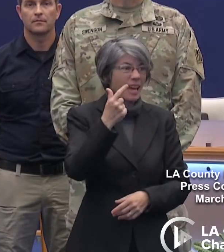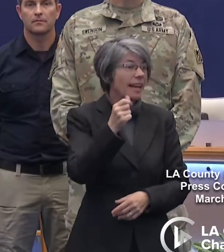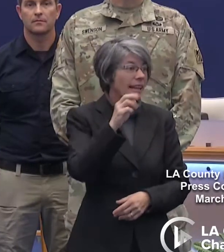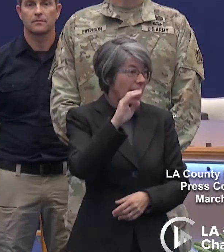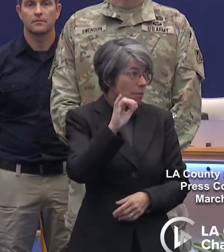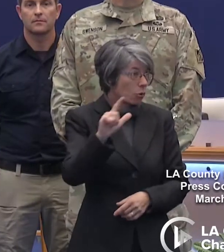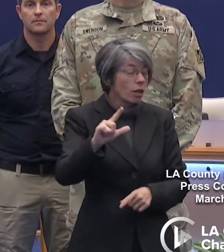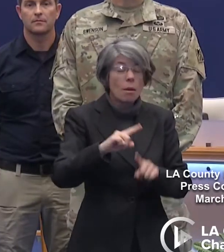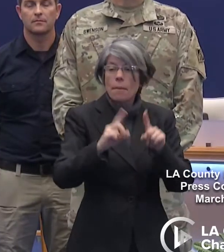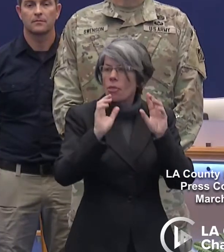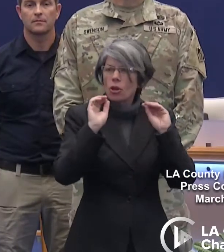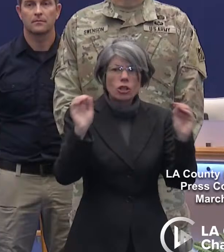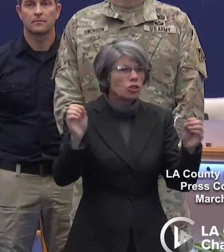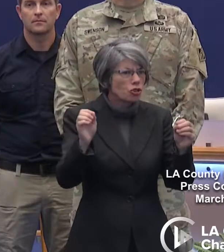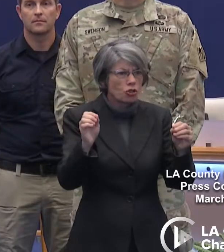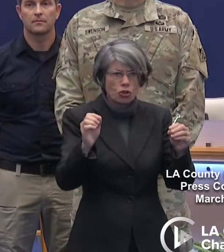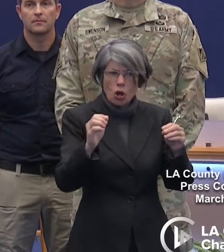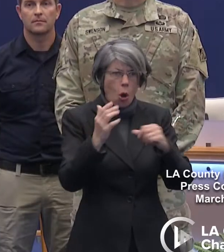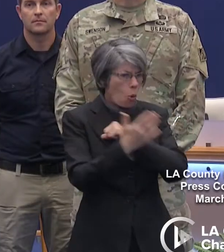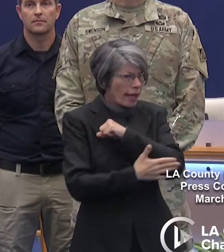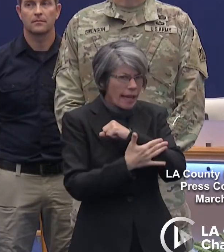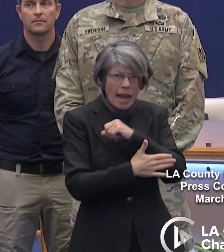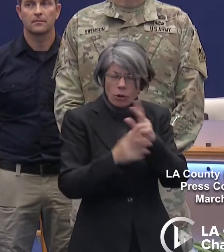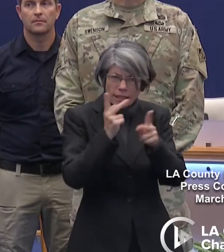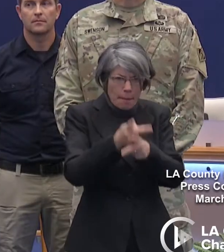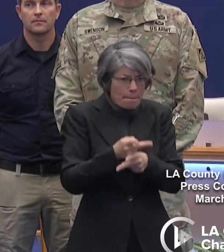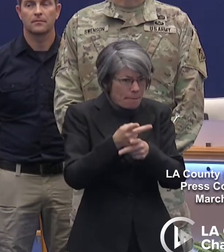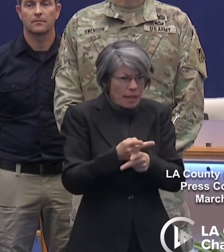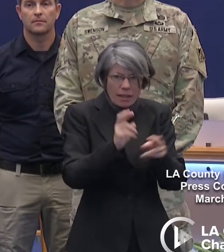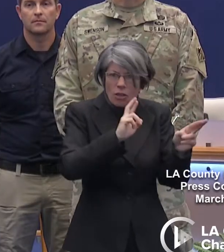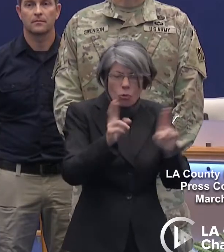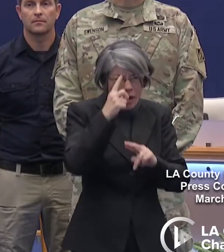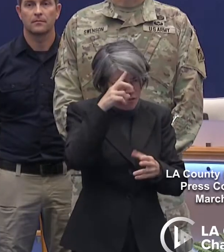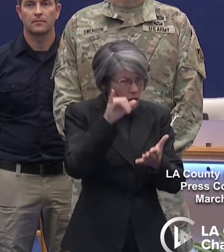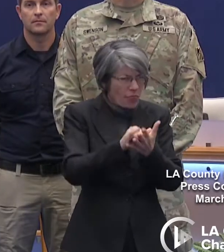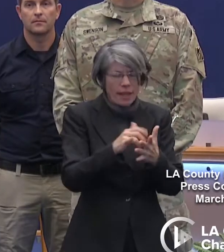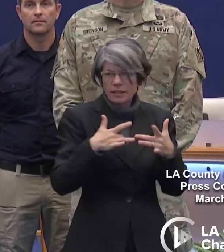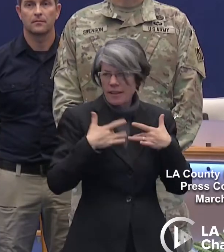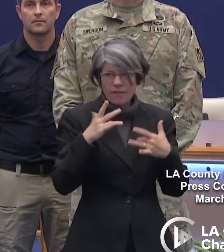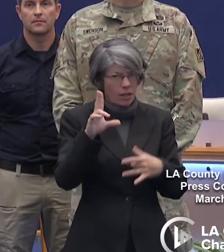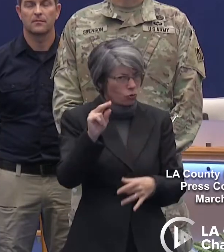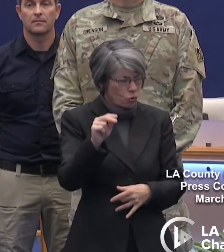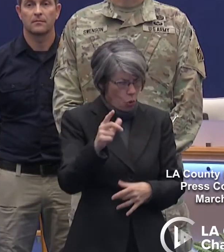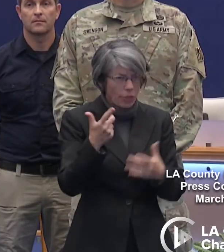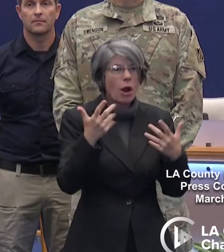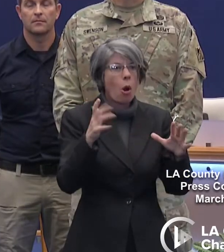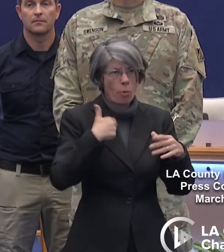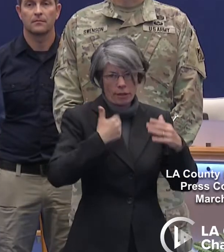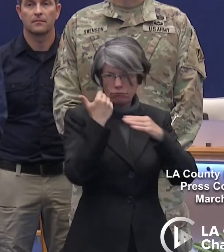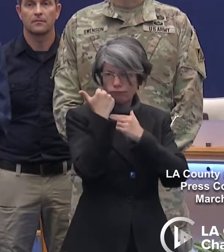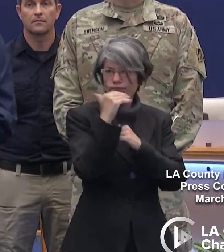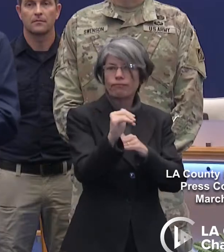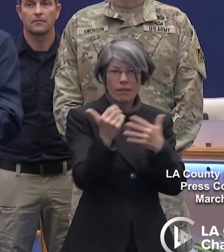do not have any facilities that county maintains that are not ready for this event. They are all ready and have capacity.